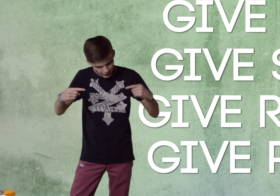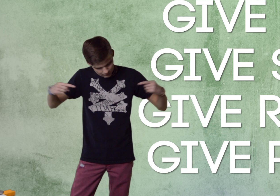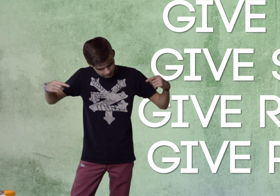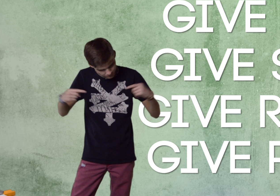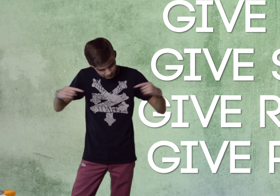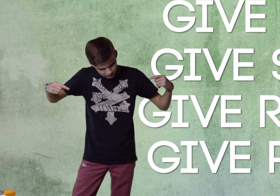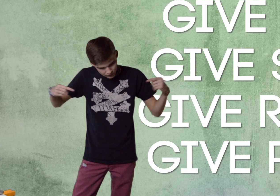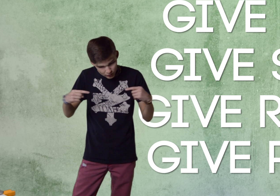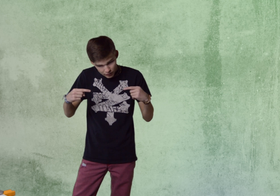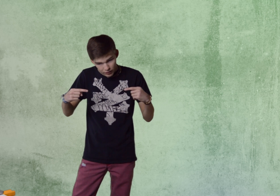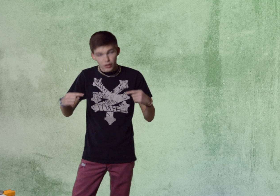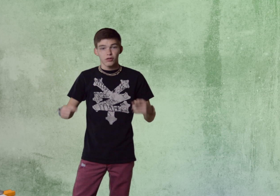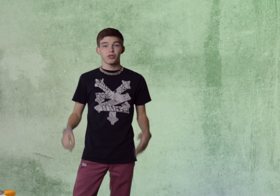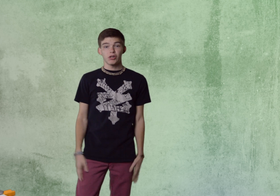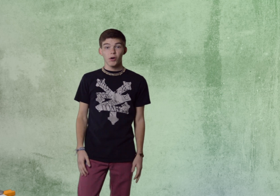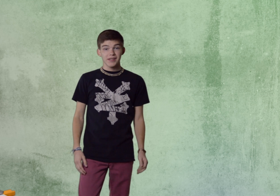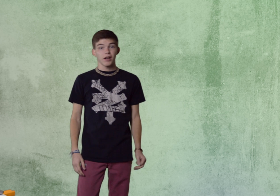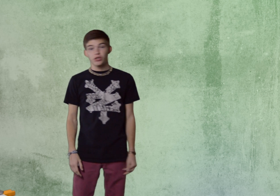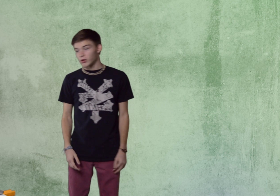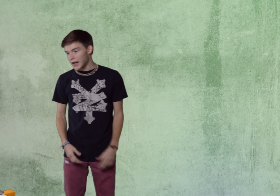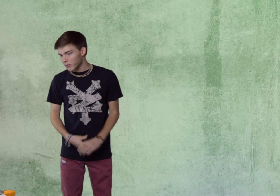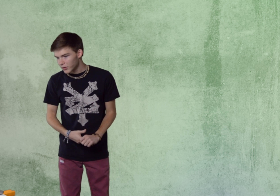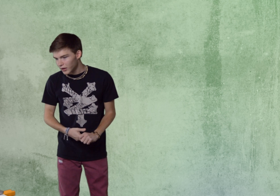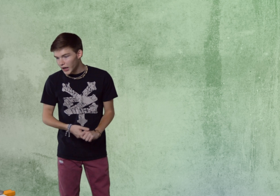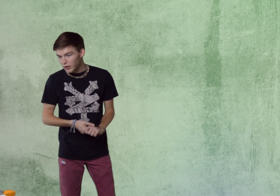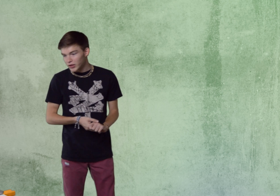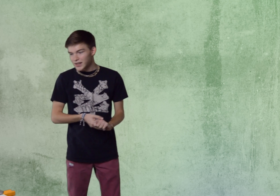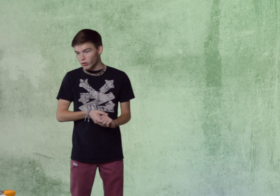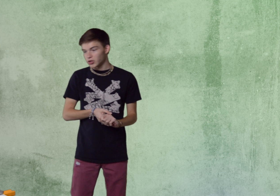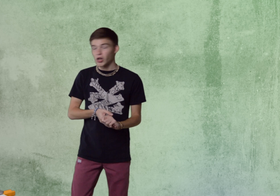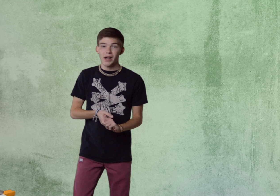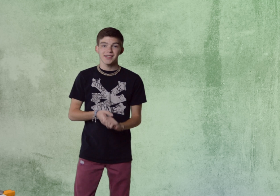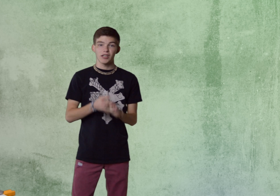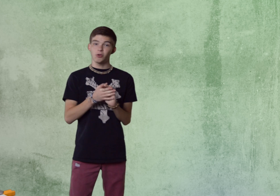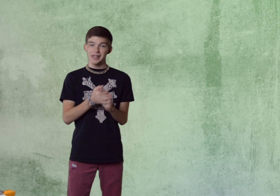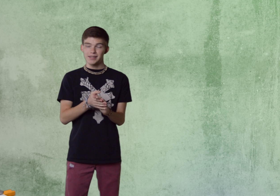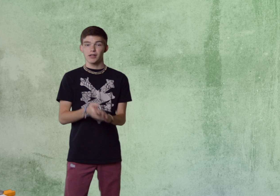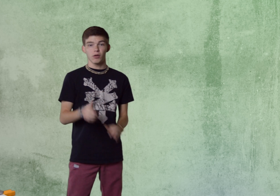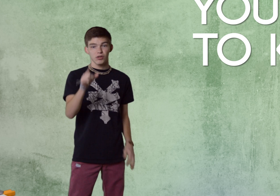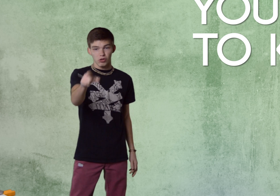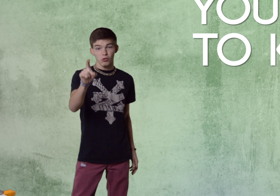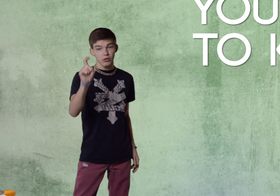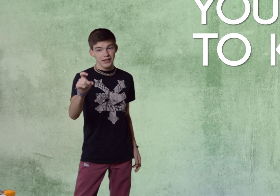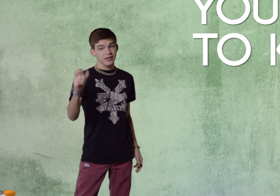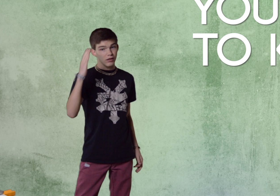pain. Don't you know that's not your name? I didn't want to say don't you know. I say you need to know. So you need to